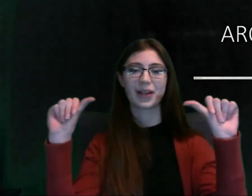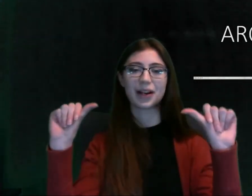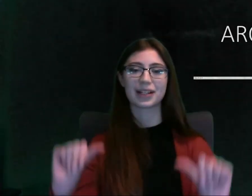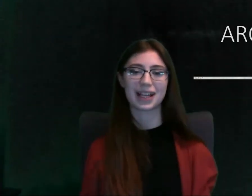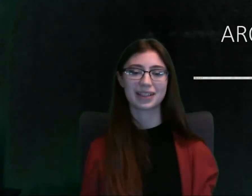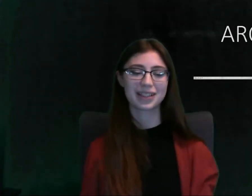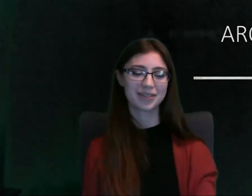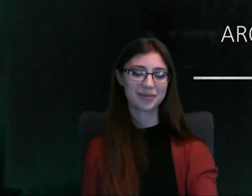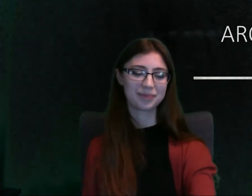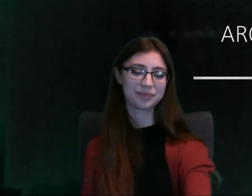Architect.